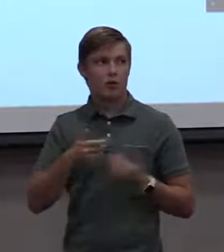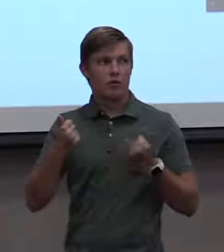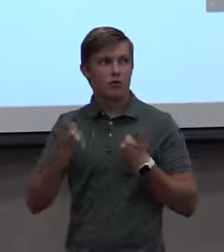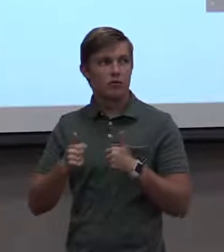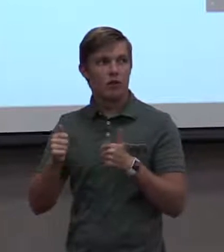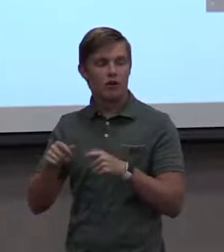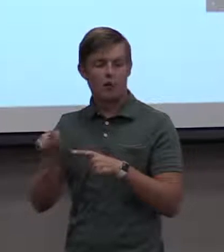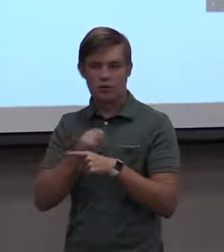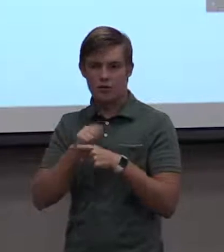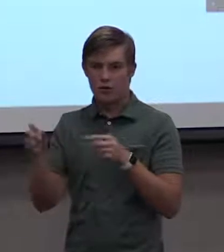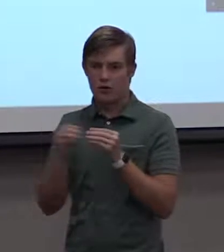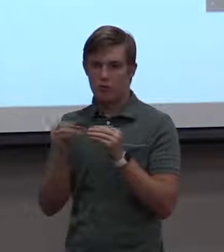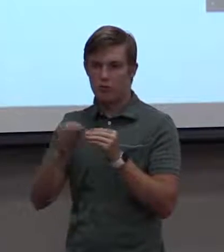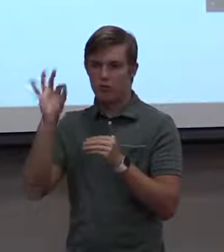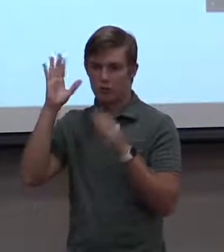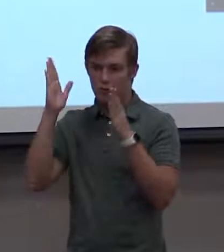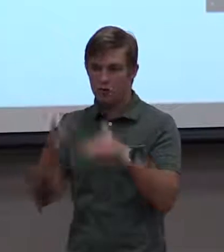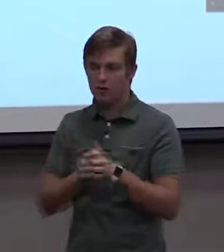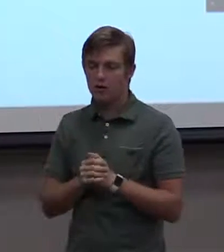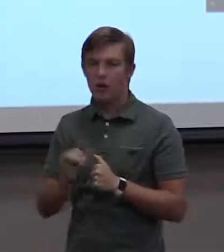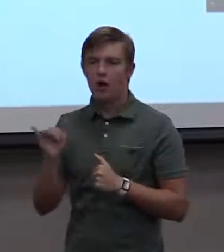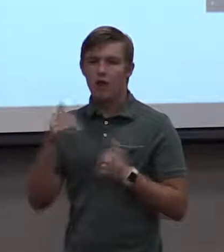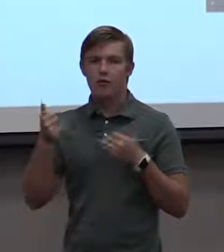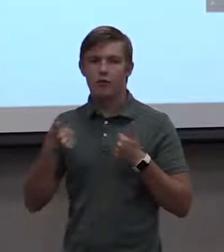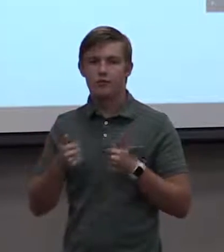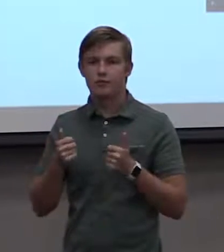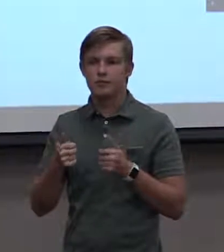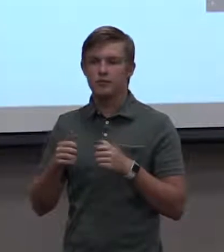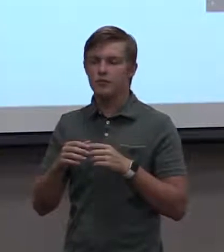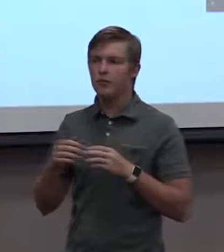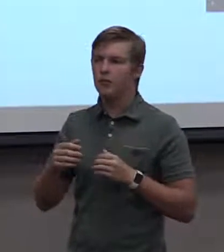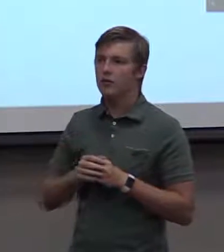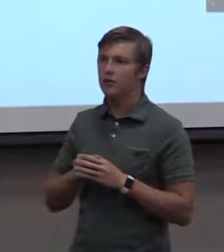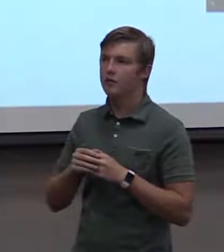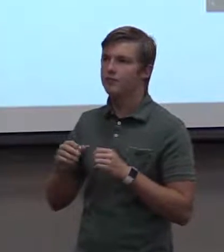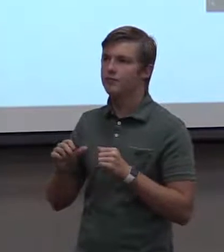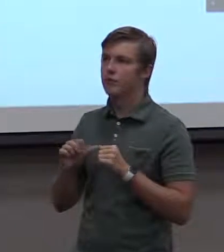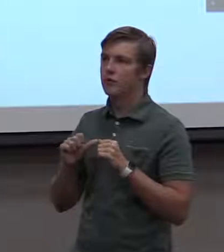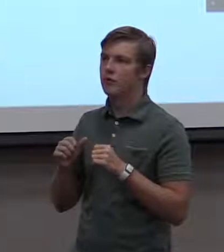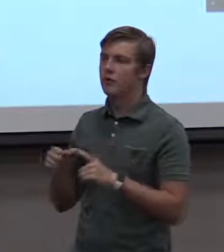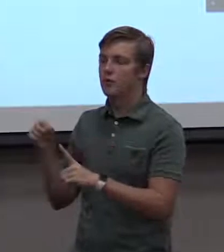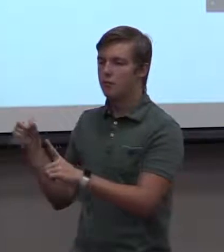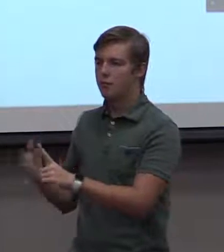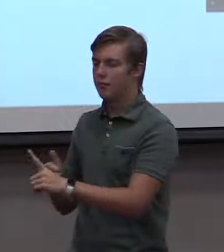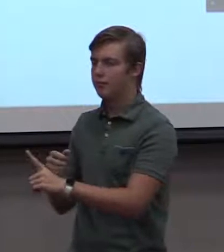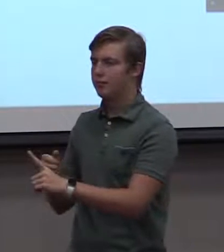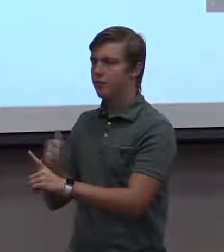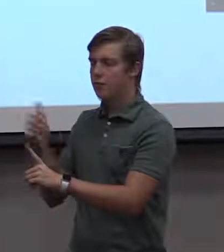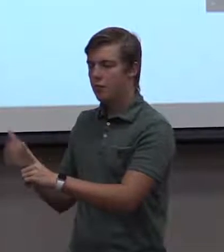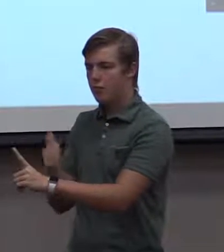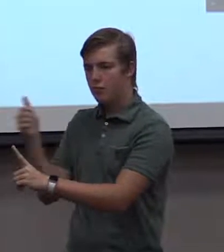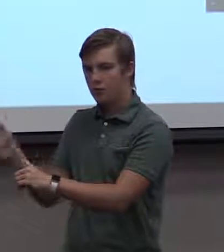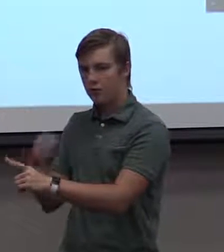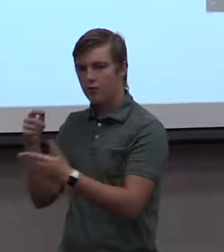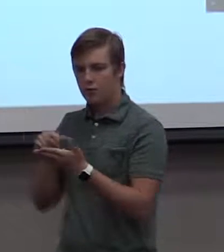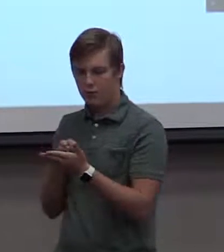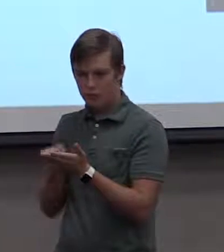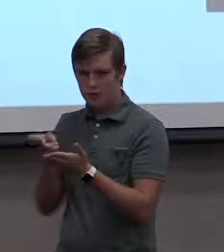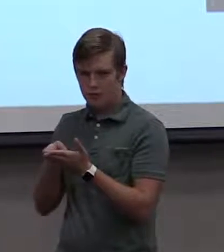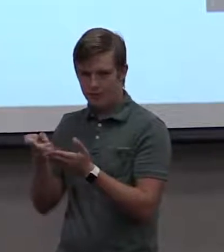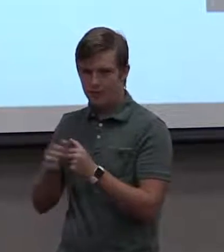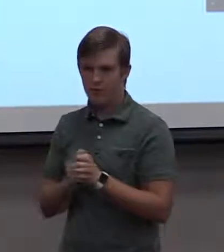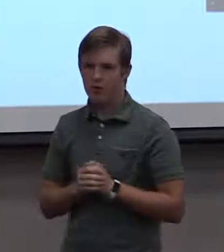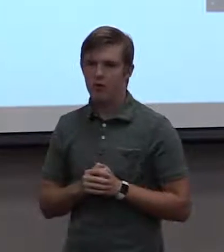preachers. And then we're trying to make sure that we're intentionally pursuing truth. We don't have this all figured out. We're trying to still learn more about Christ and make him